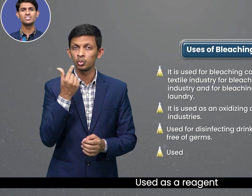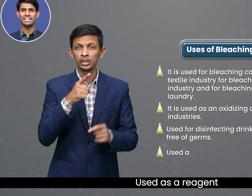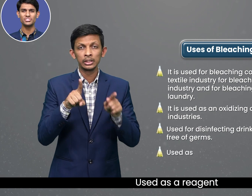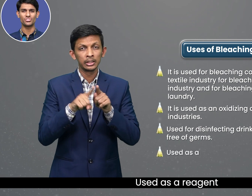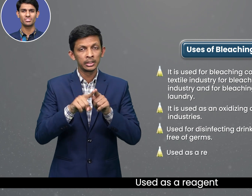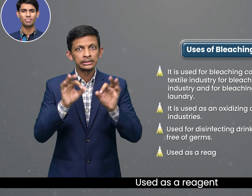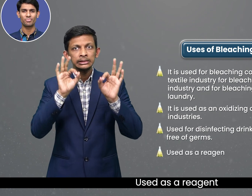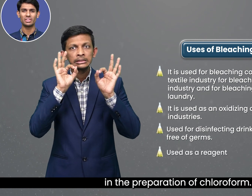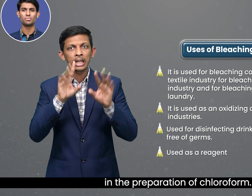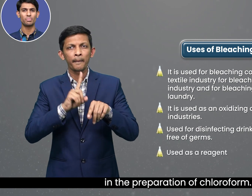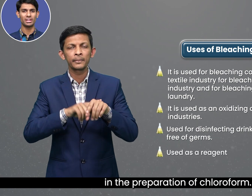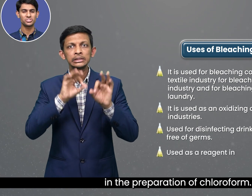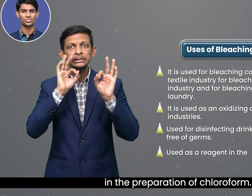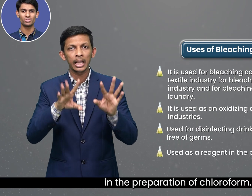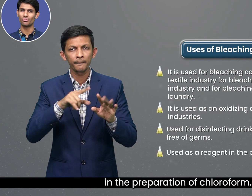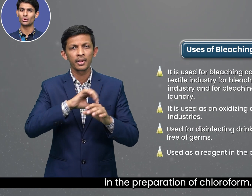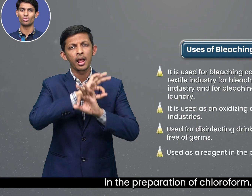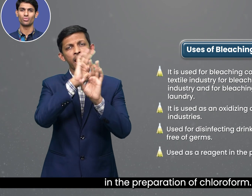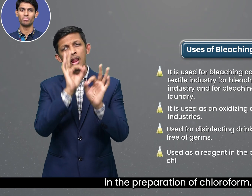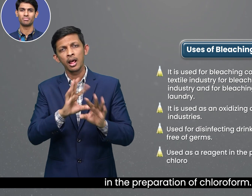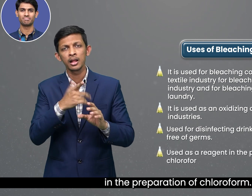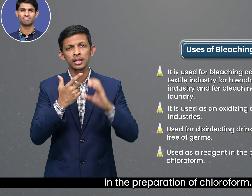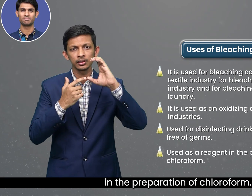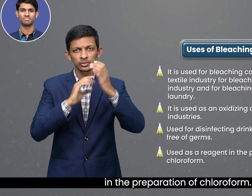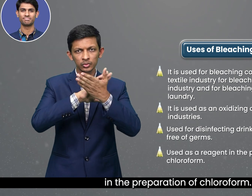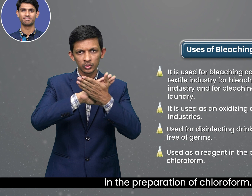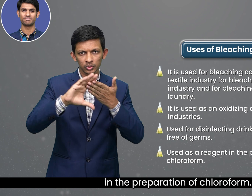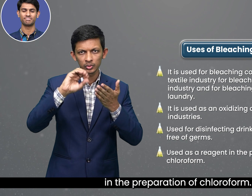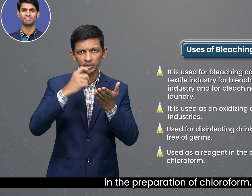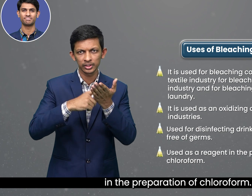Used as a reagent in the preparation of chloroform.